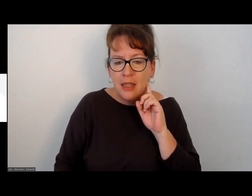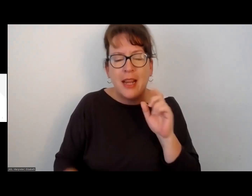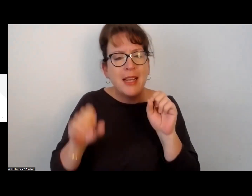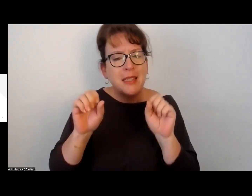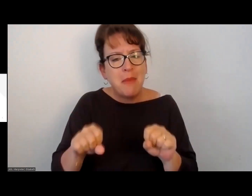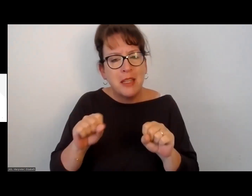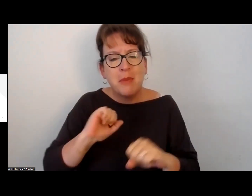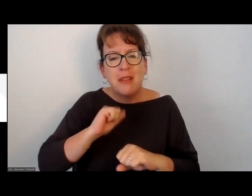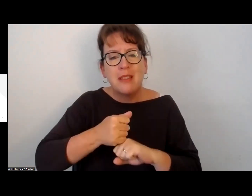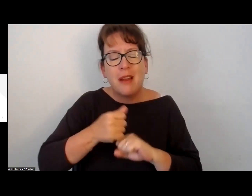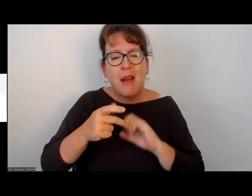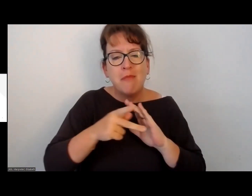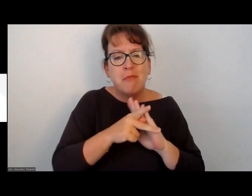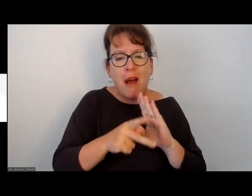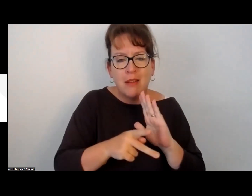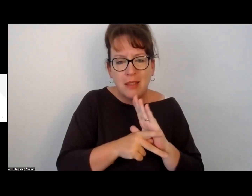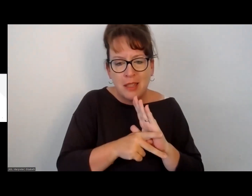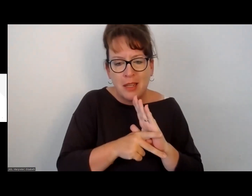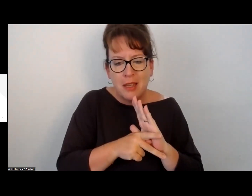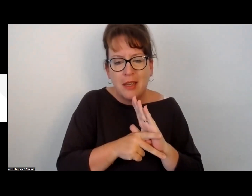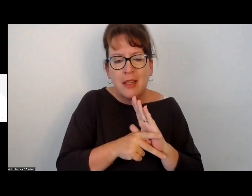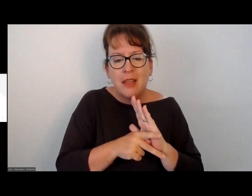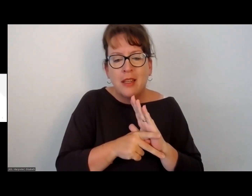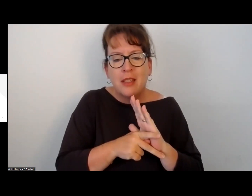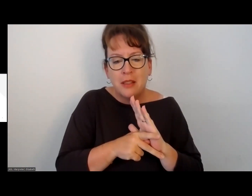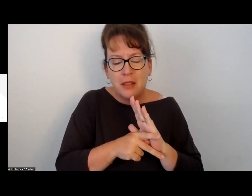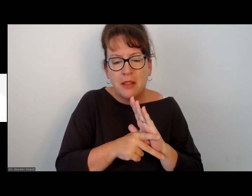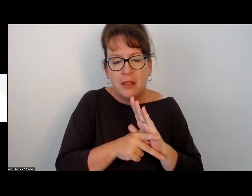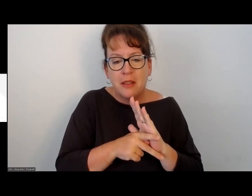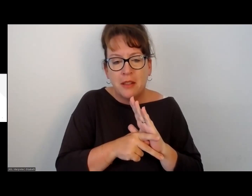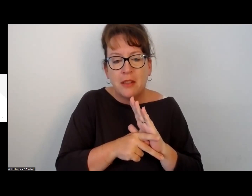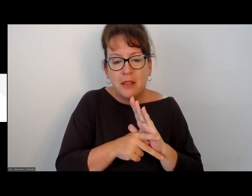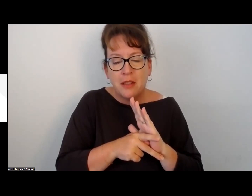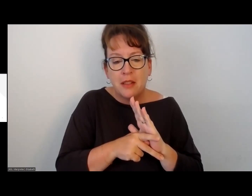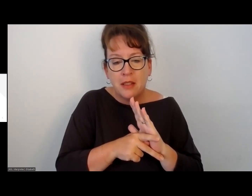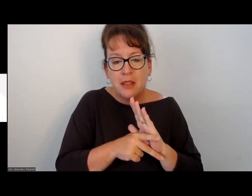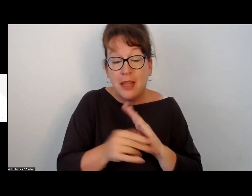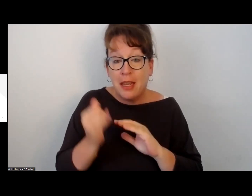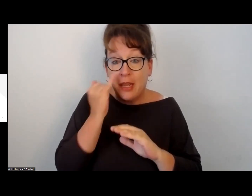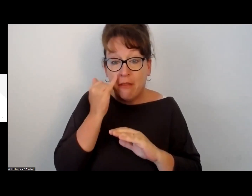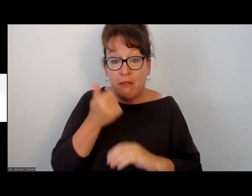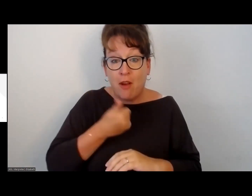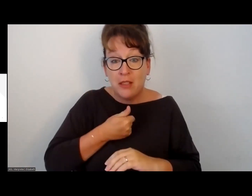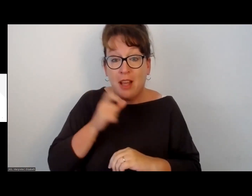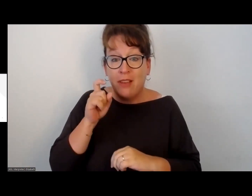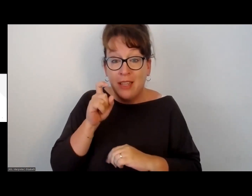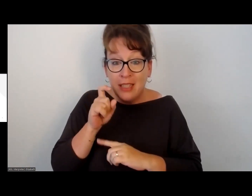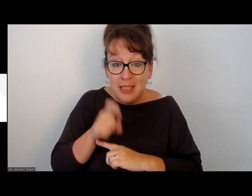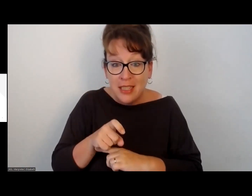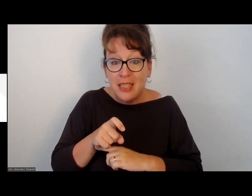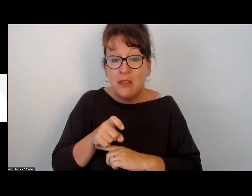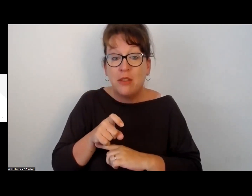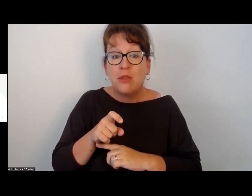to a year out. Could we consider a protocol if we need to switch to